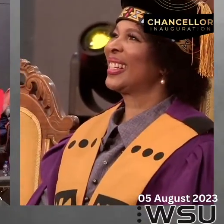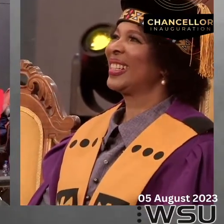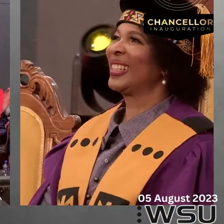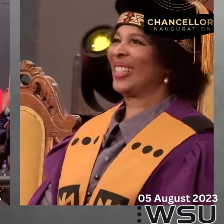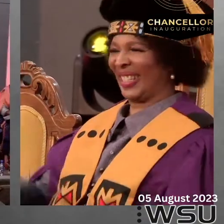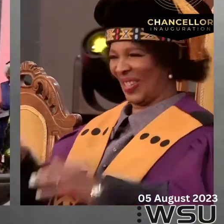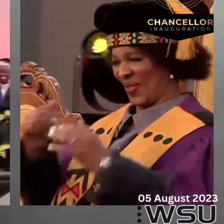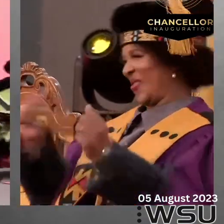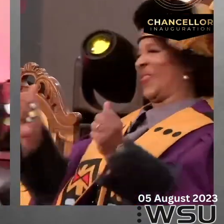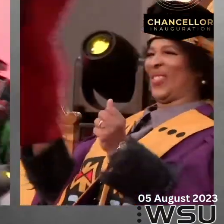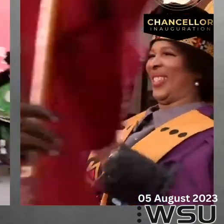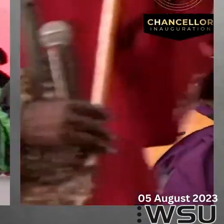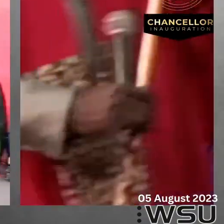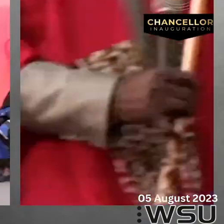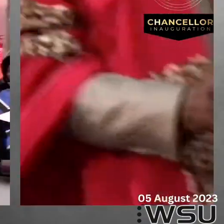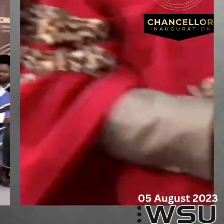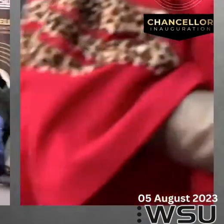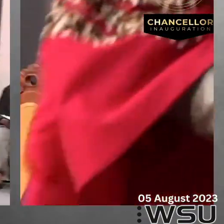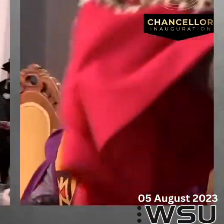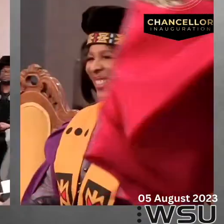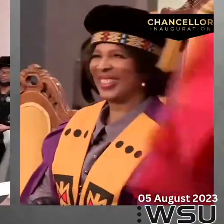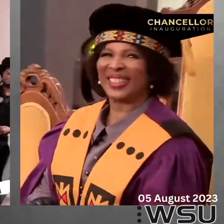same position.